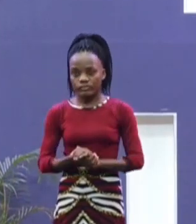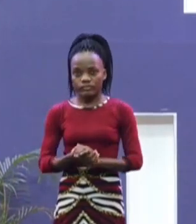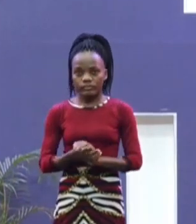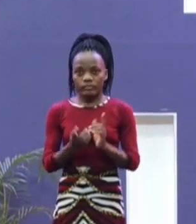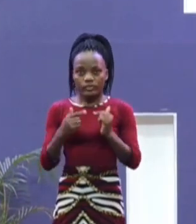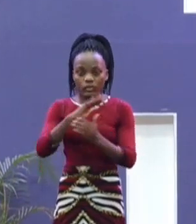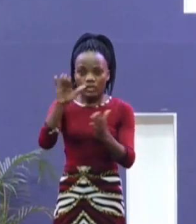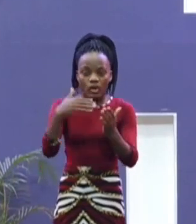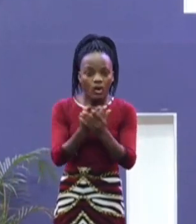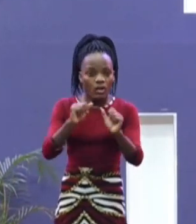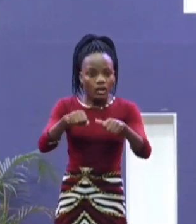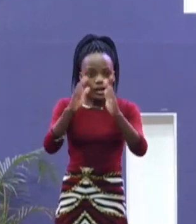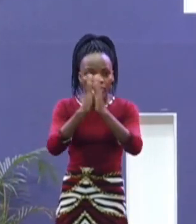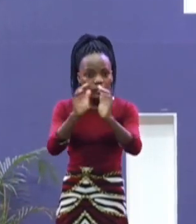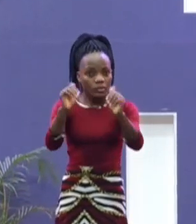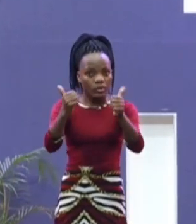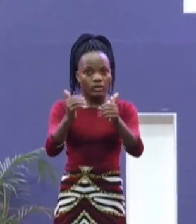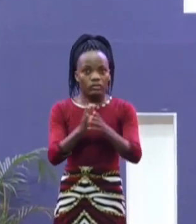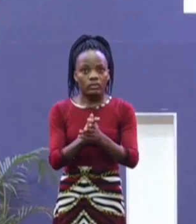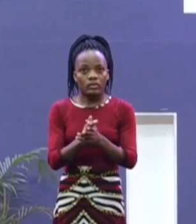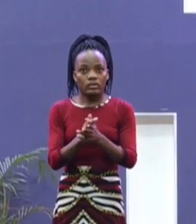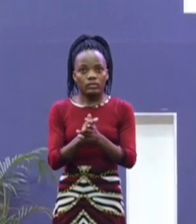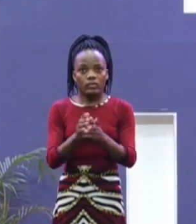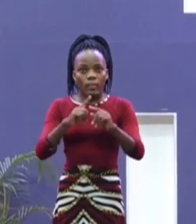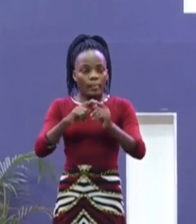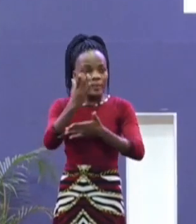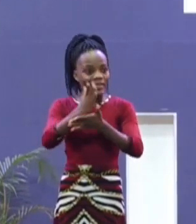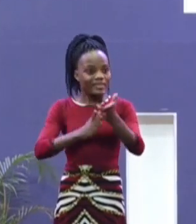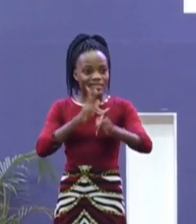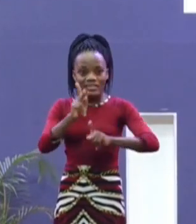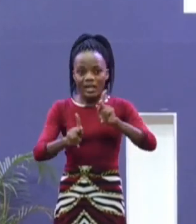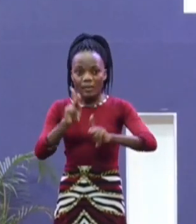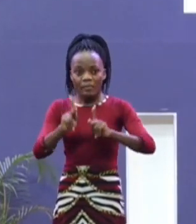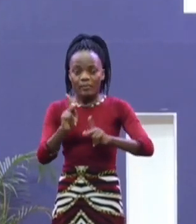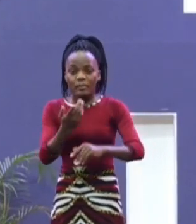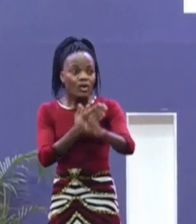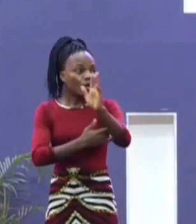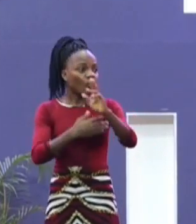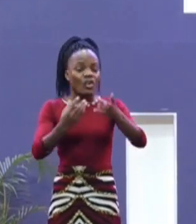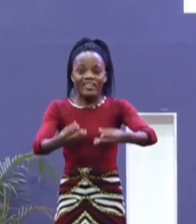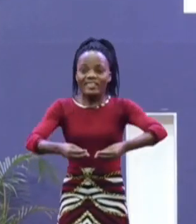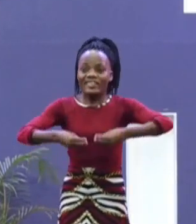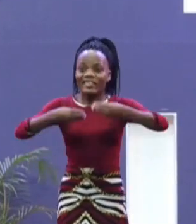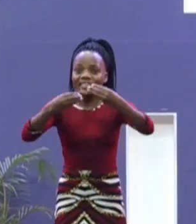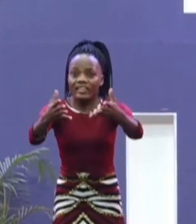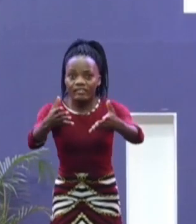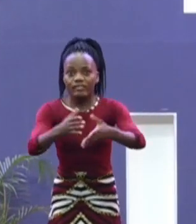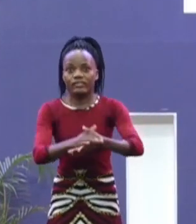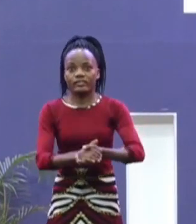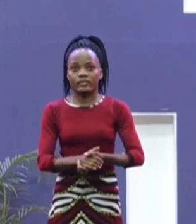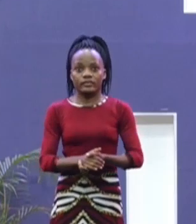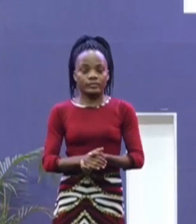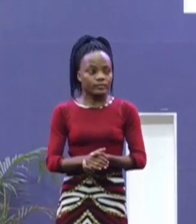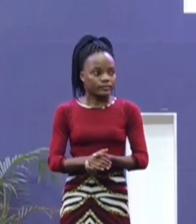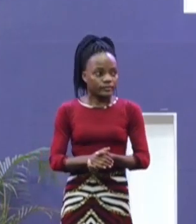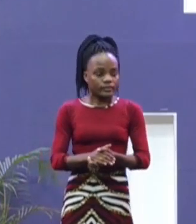can all pray. Fenna tusobola osaba. But there are those people that God has assigned. Naye waliwo abantu mukama baawadde omulimu. And